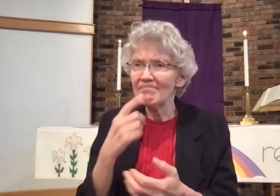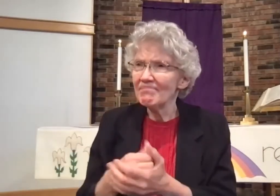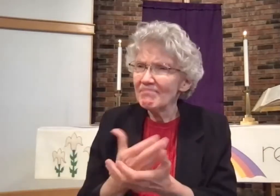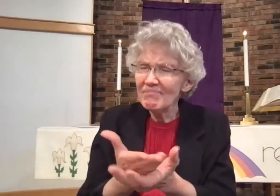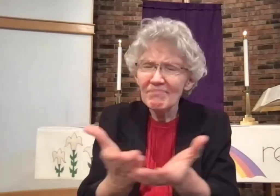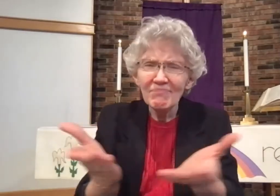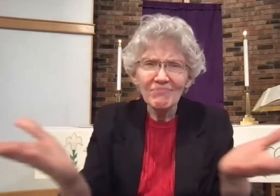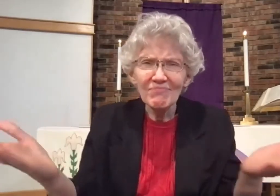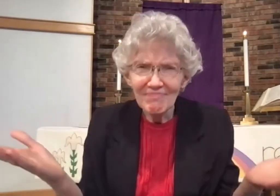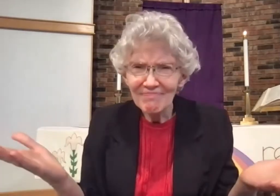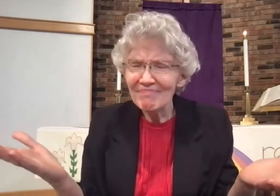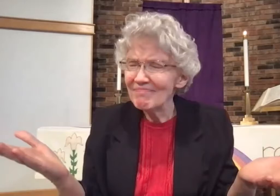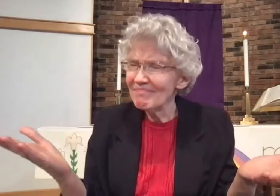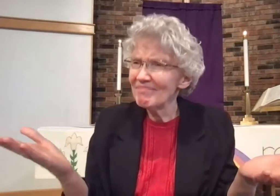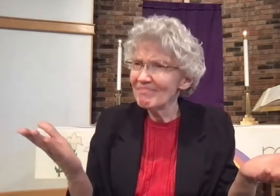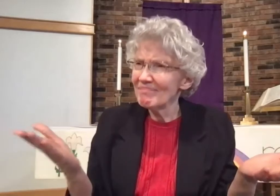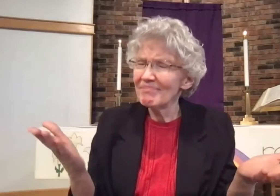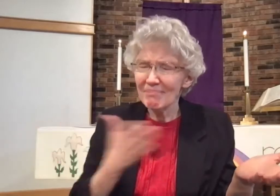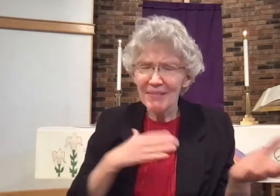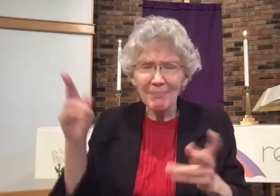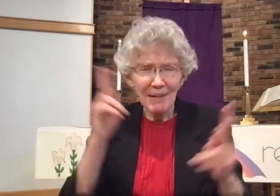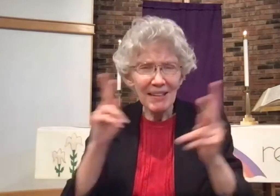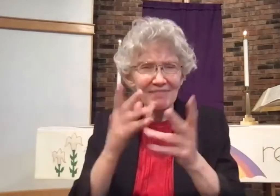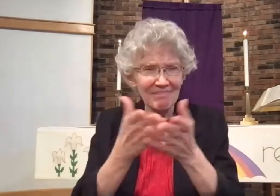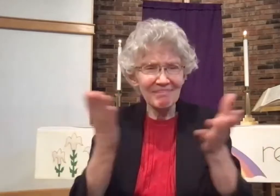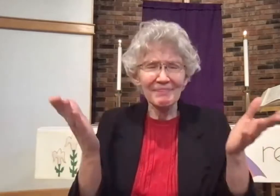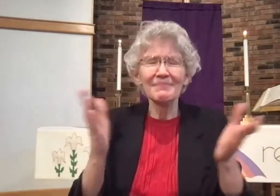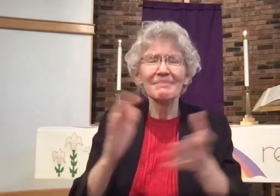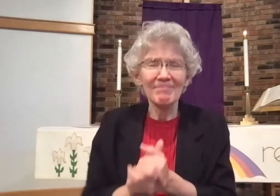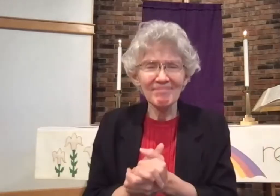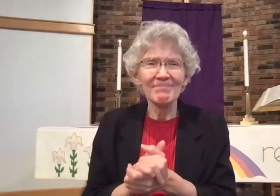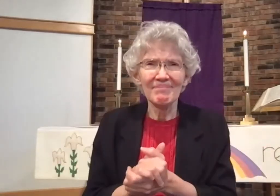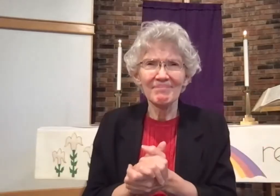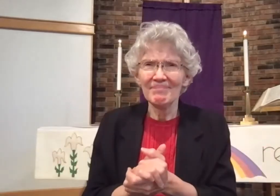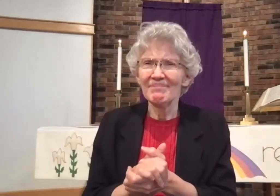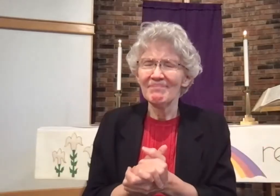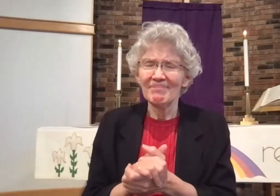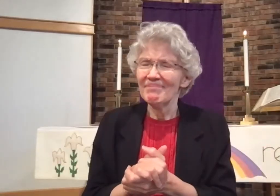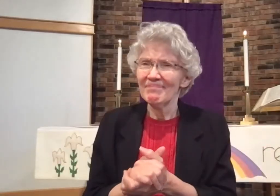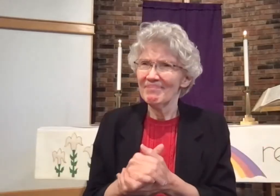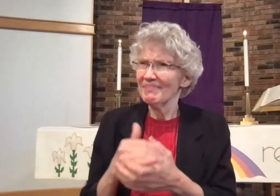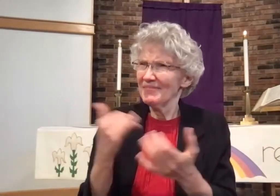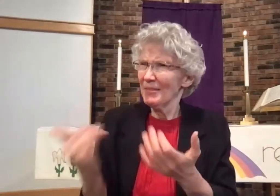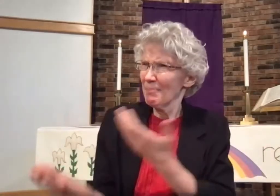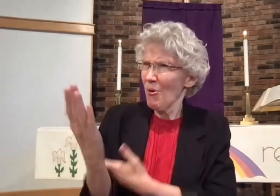gathered, but they were surprised because they were hearing everything in their own languages. They were excited and amazed and